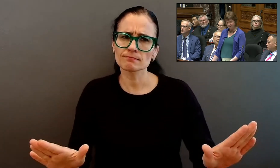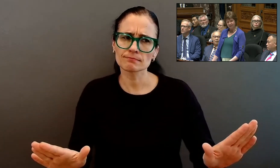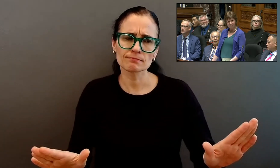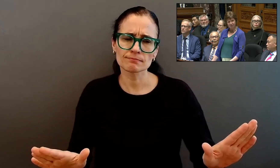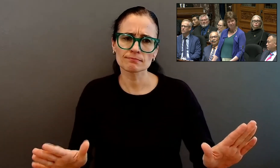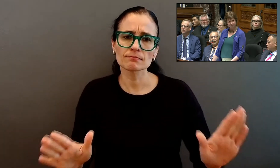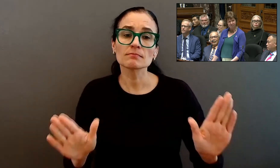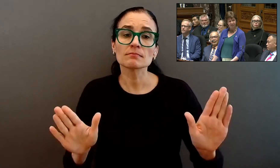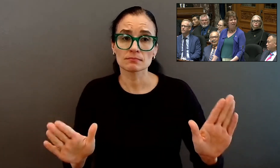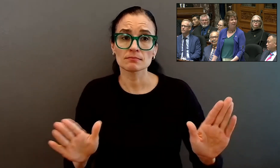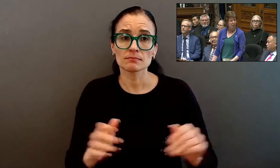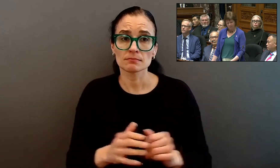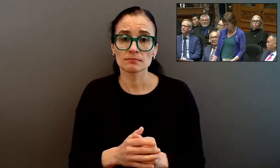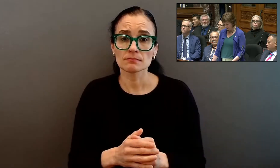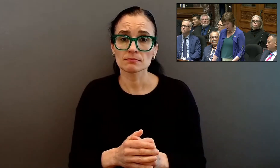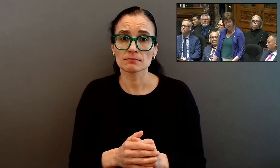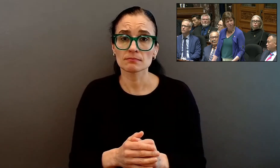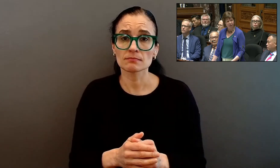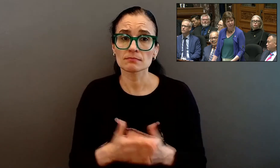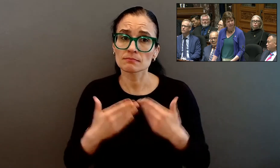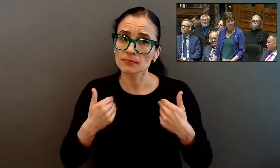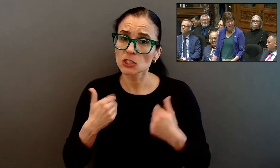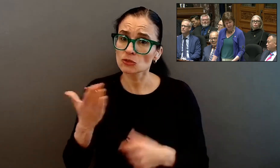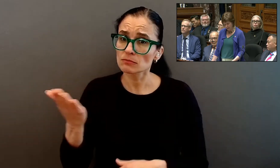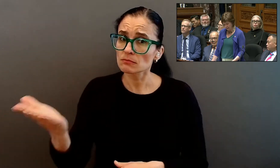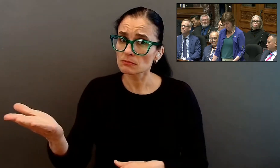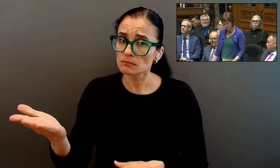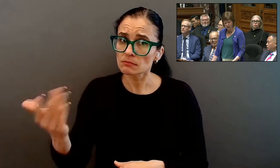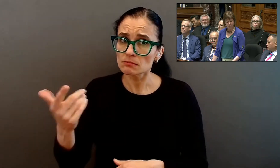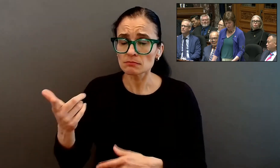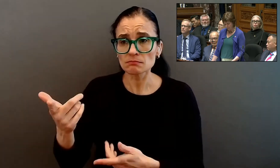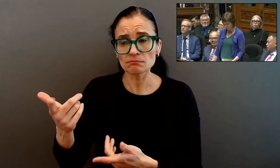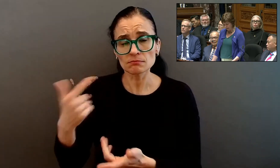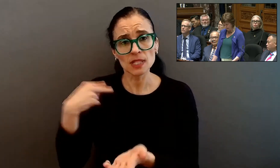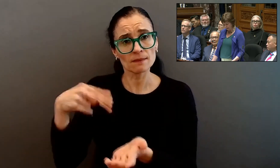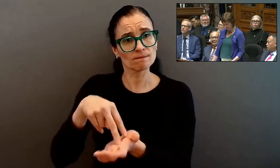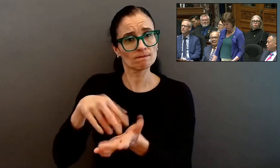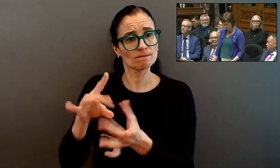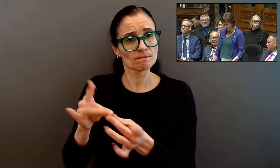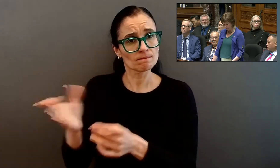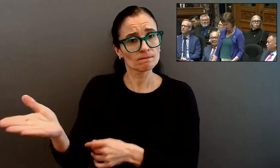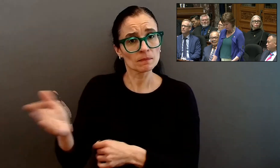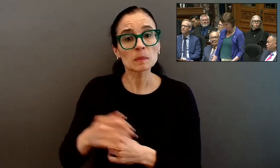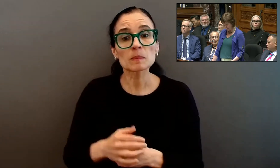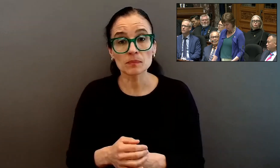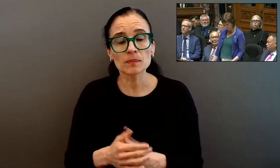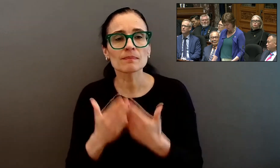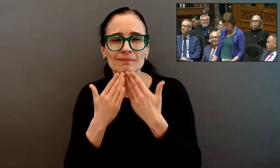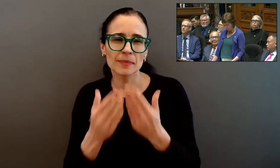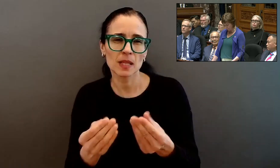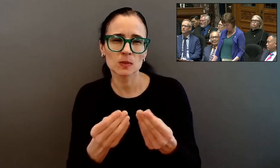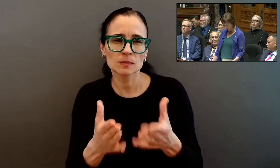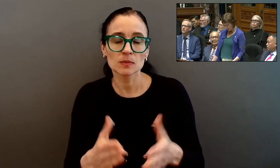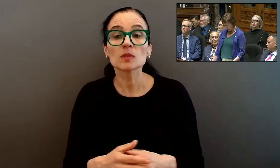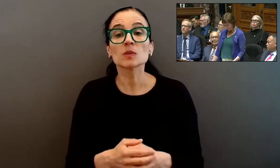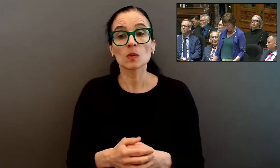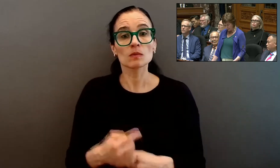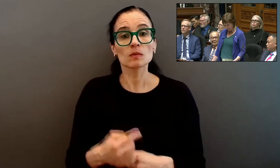Minister has the floor. Thank you, Mr. Speaker. I was very glad to get yesterday, the Premier and I, to get a letter from the Mayor of